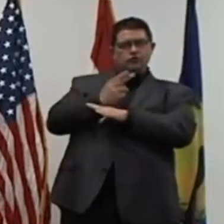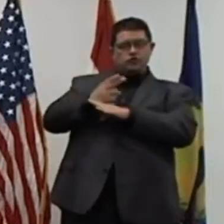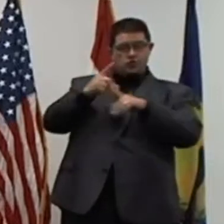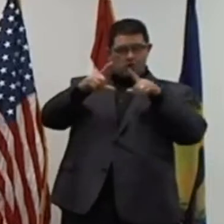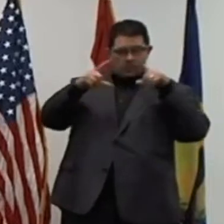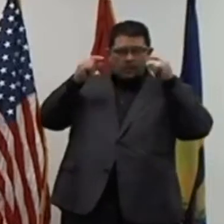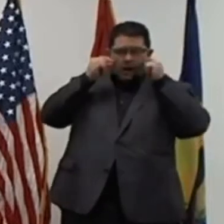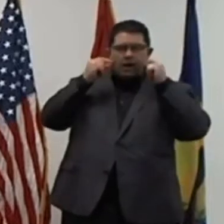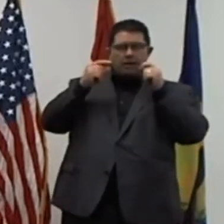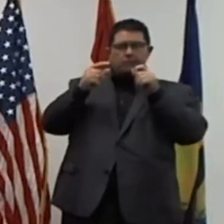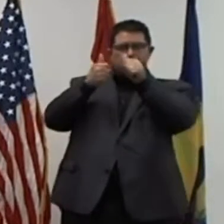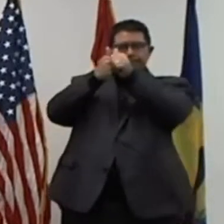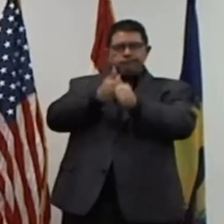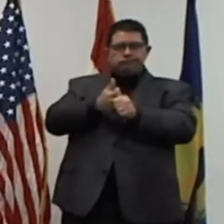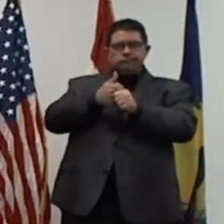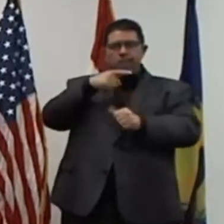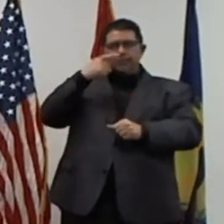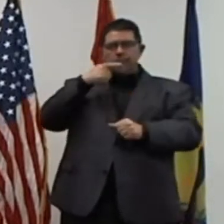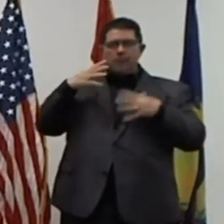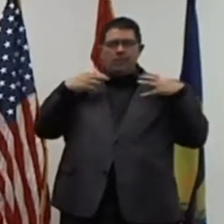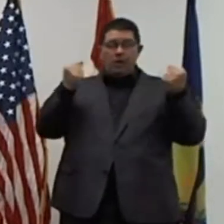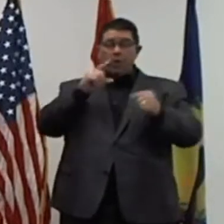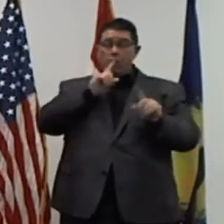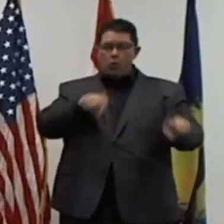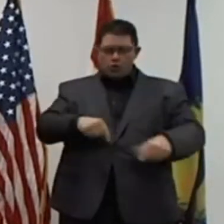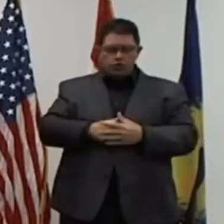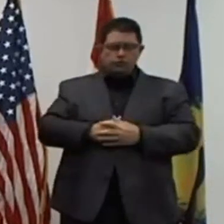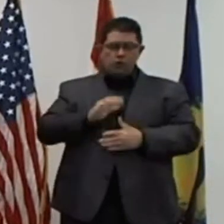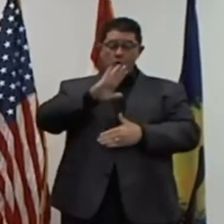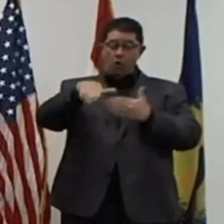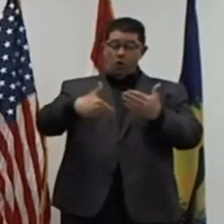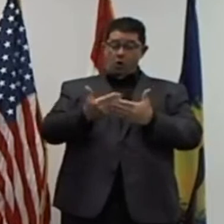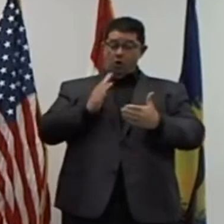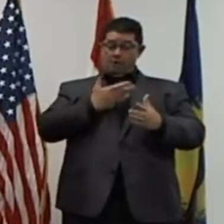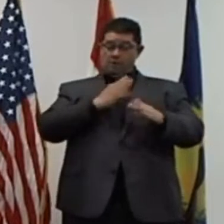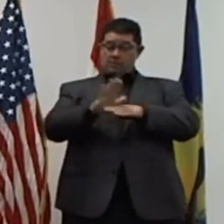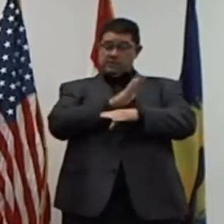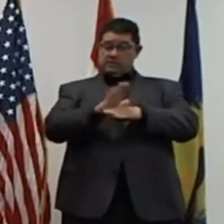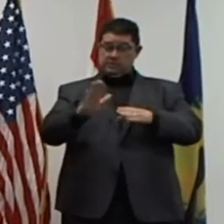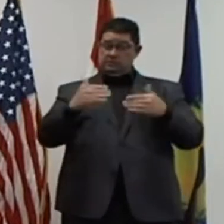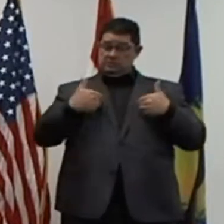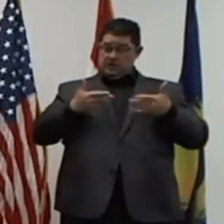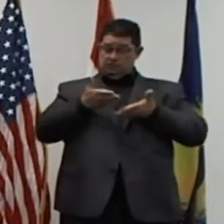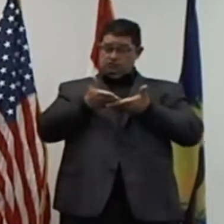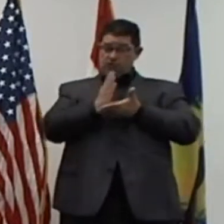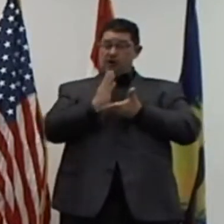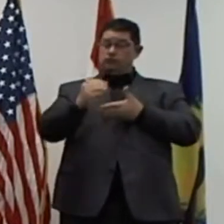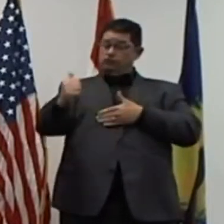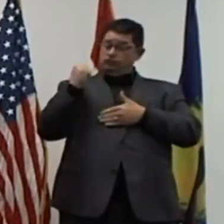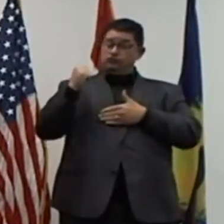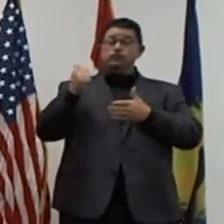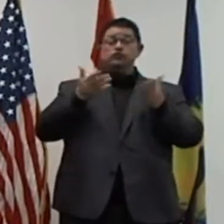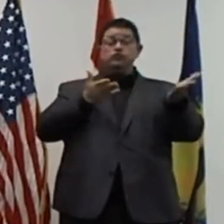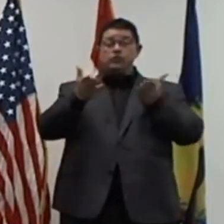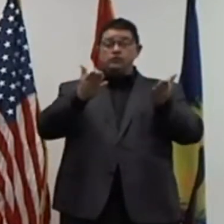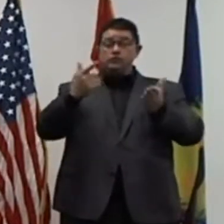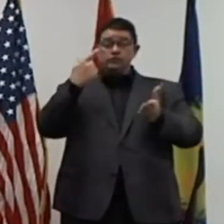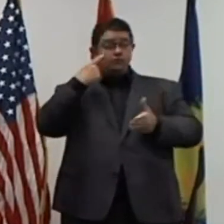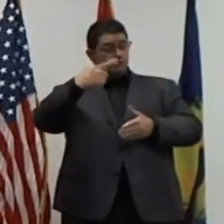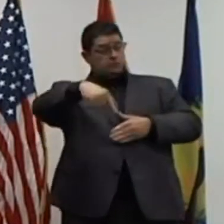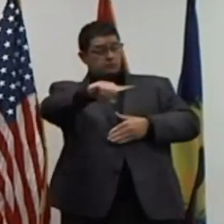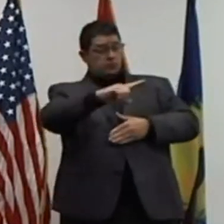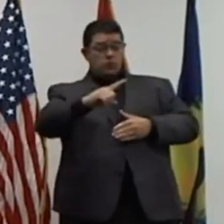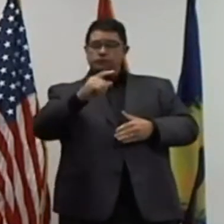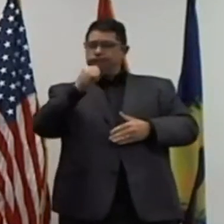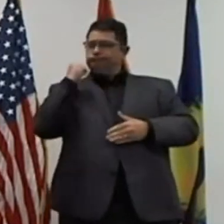order. And then all of our businesses have the right to refuse service to people who are not wearing masks, who